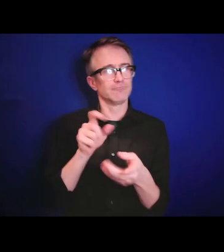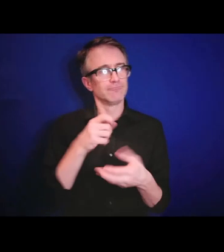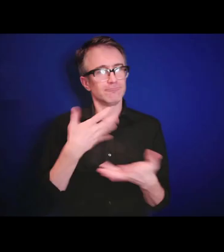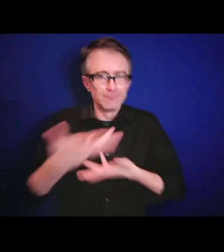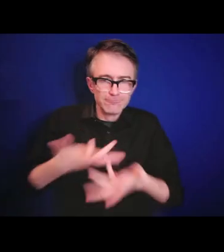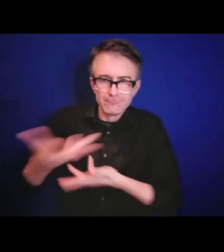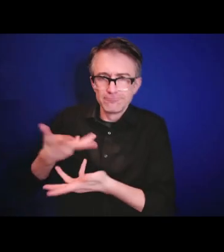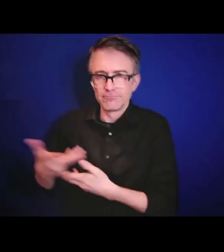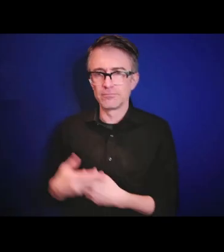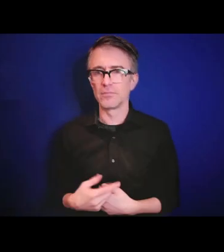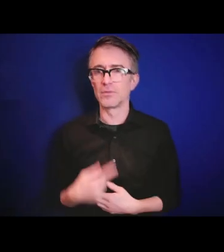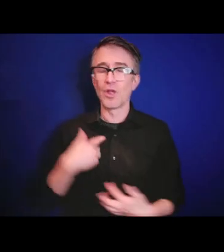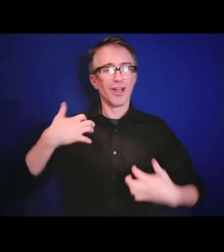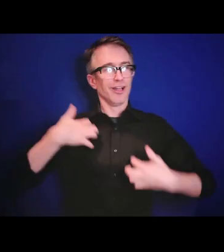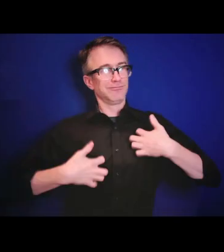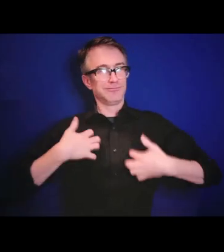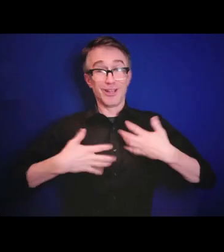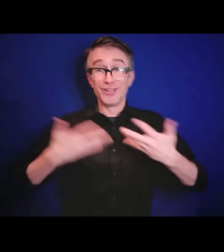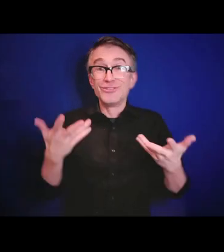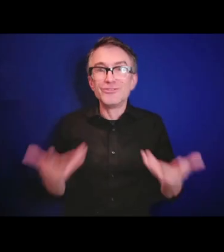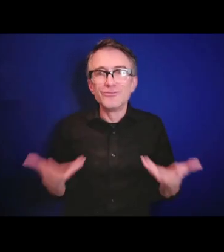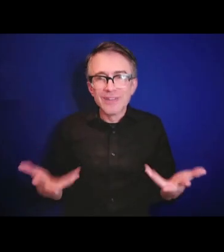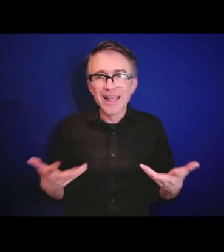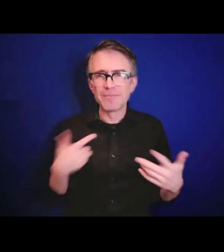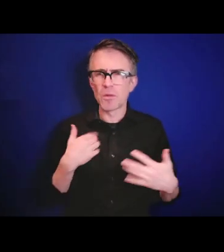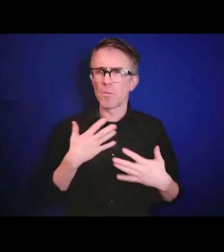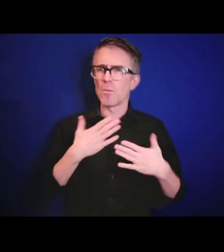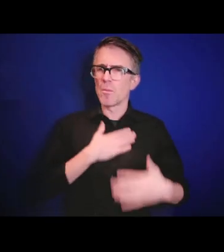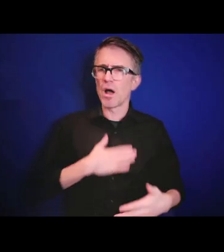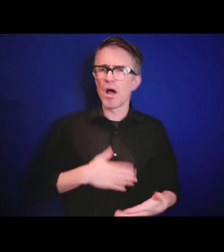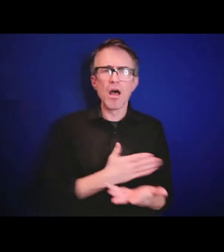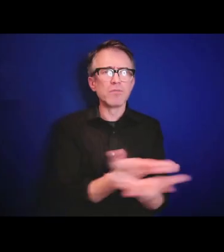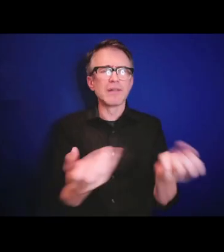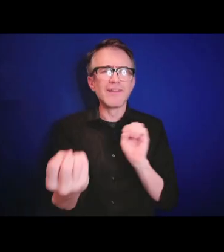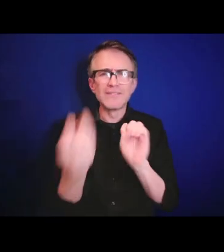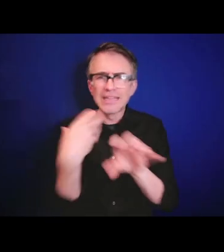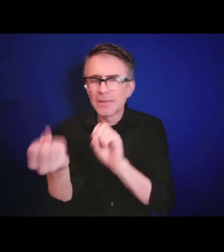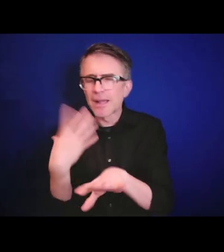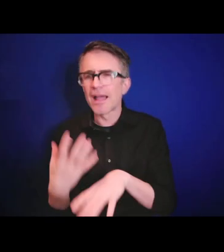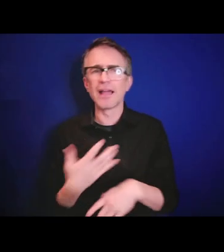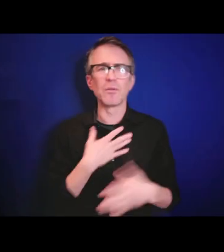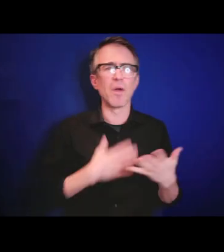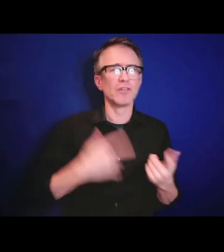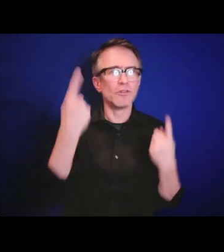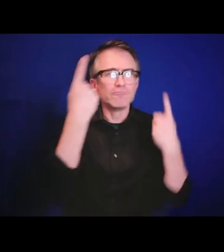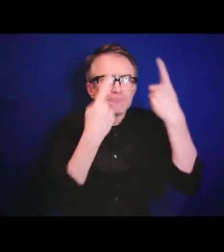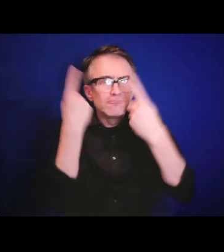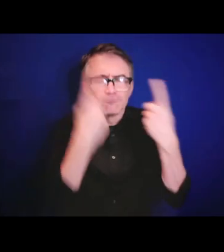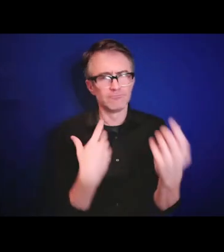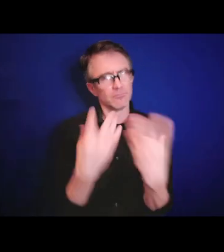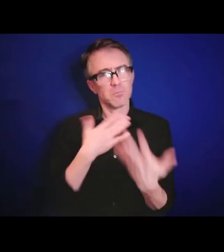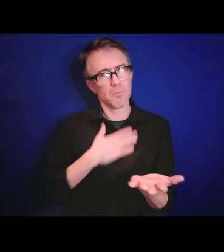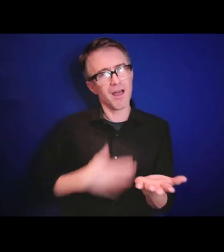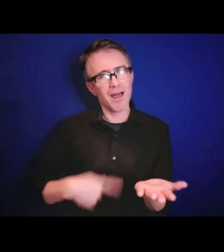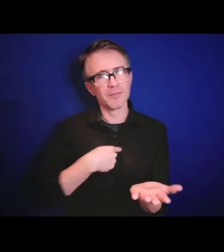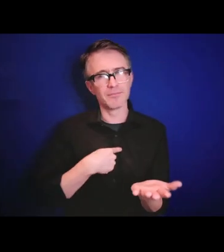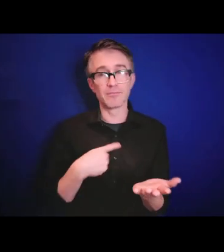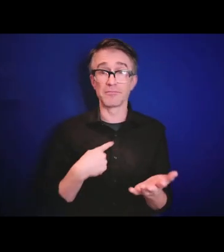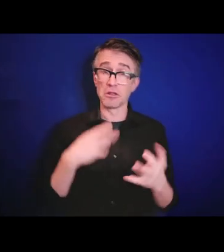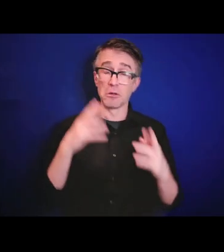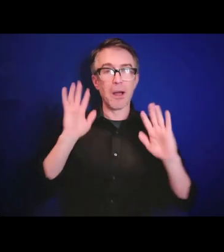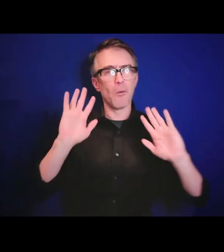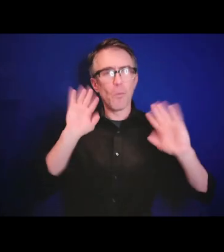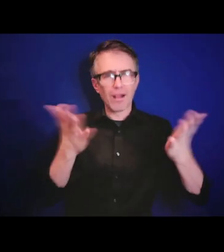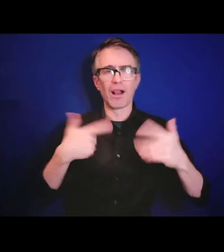make this the best document that we can. Francesca already touched on this, but I just want to also mention that